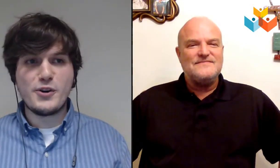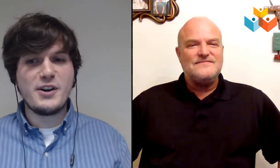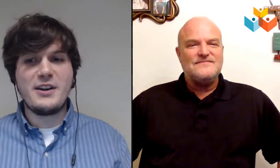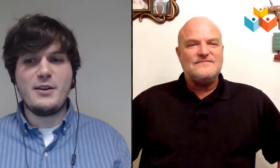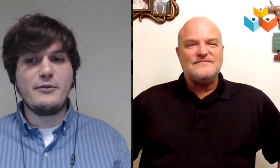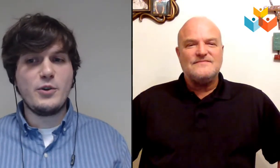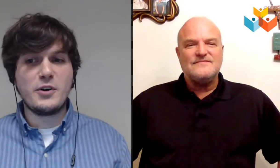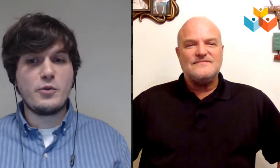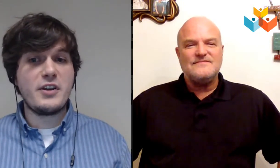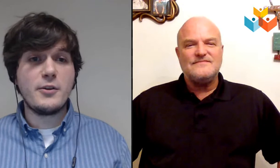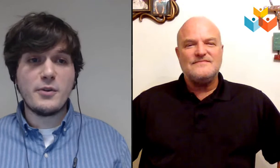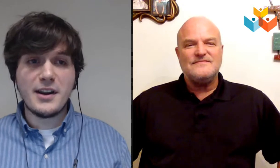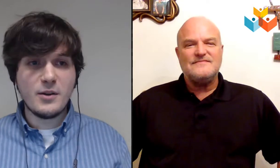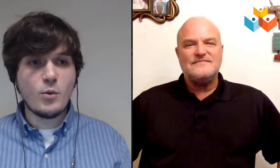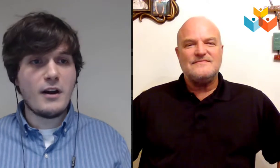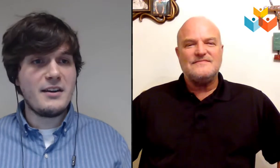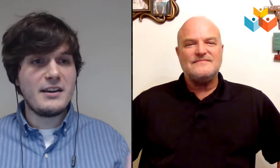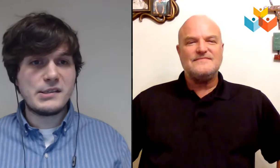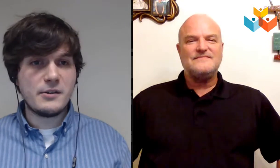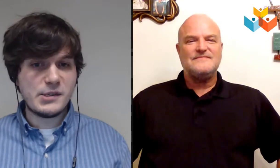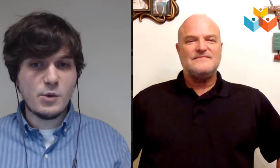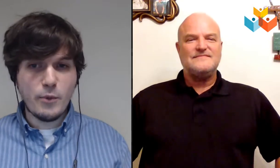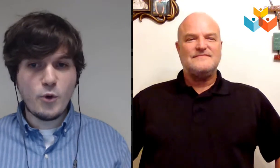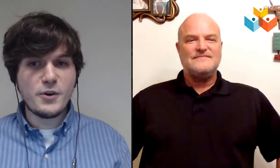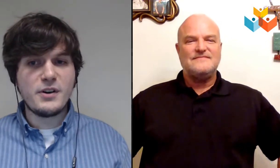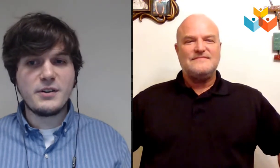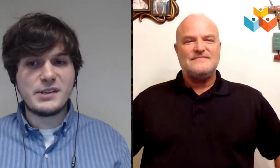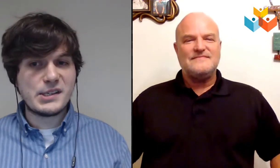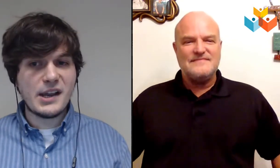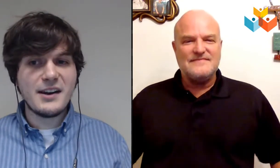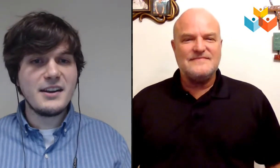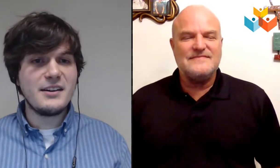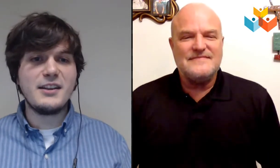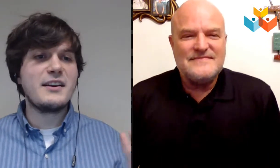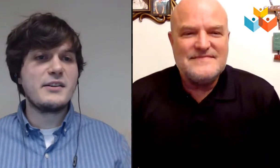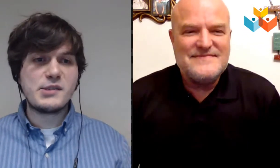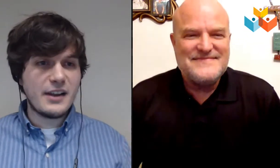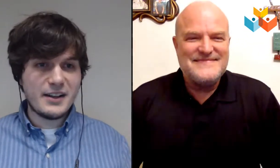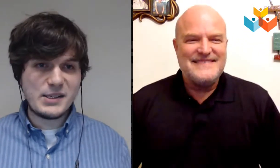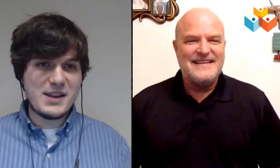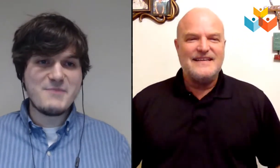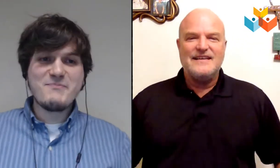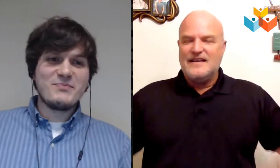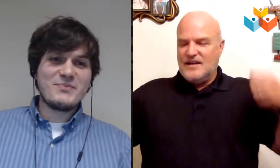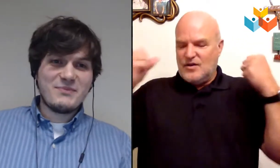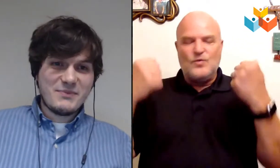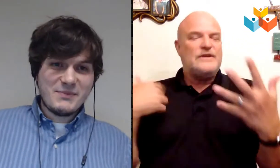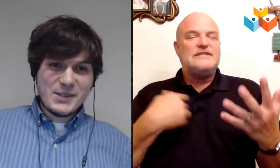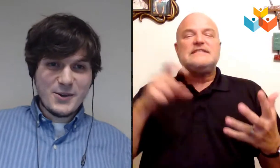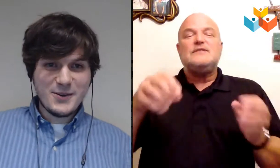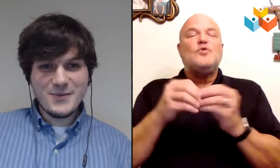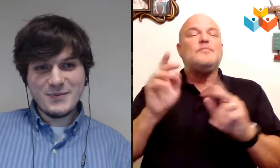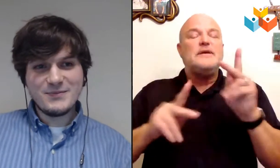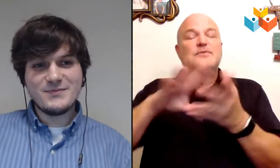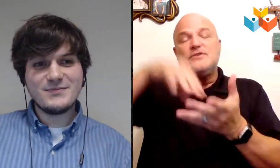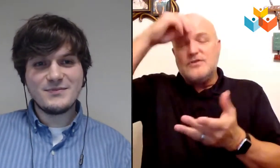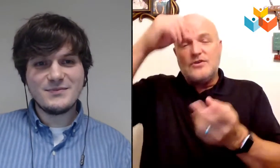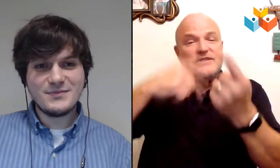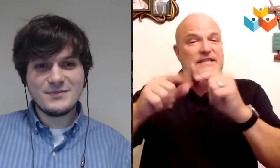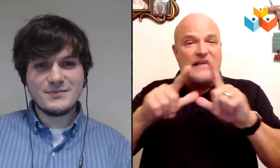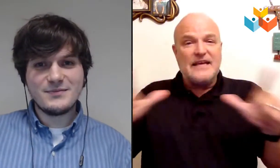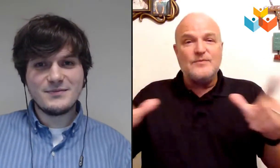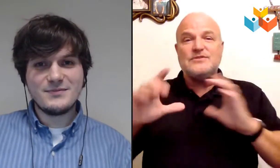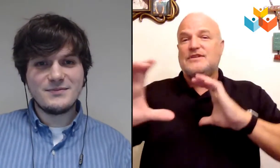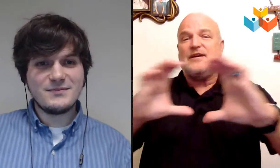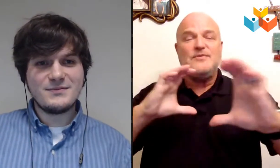final word if you want to reiterate why ASL is so important to society and anything else you'd like to say. We just need more people to